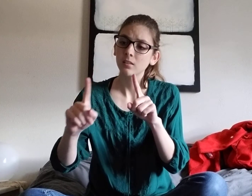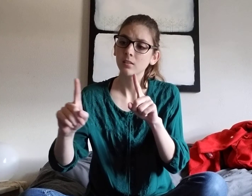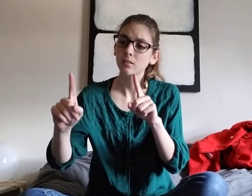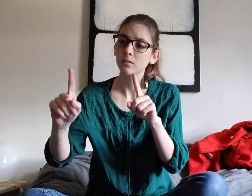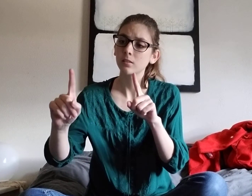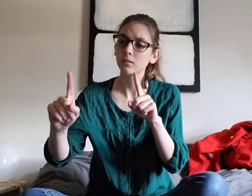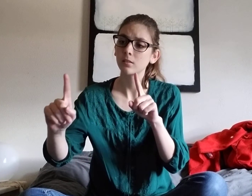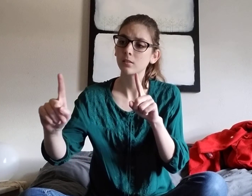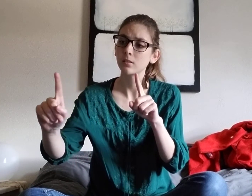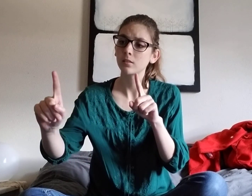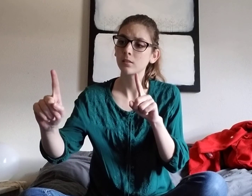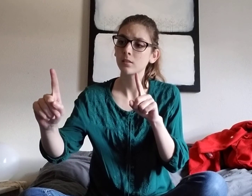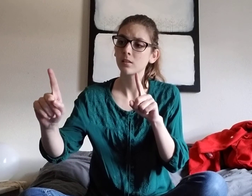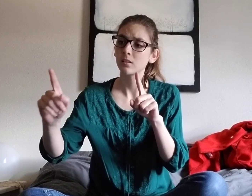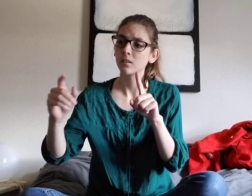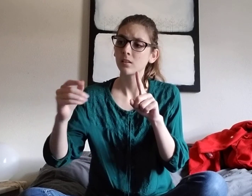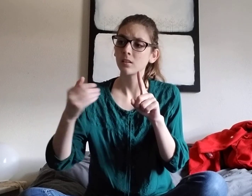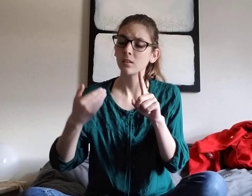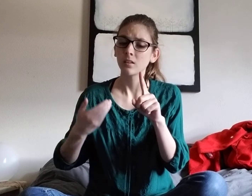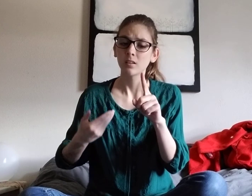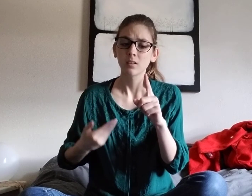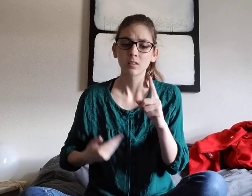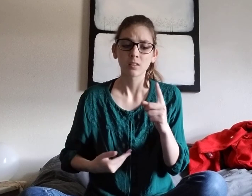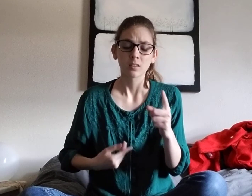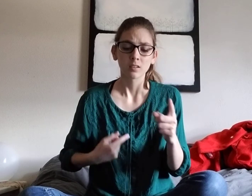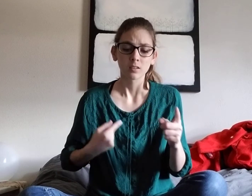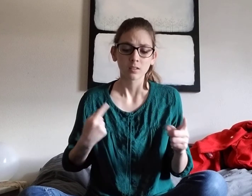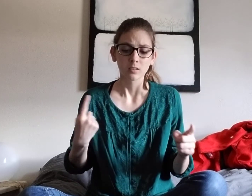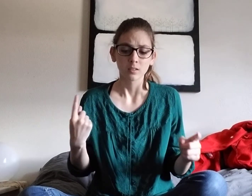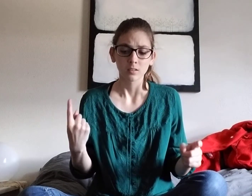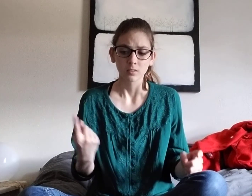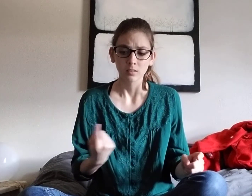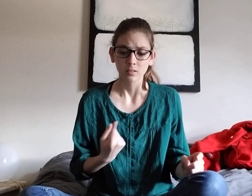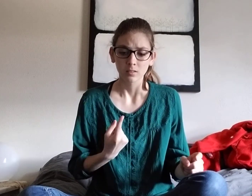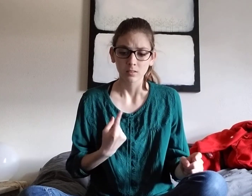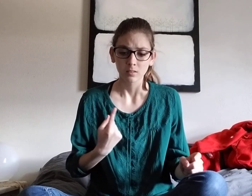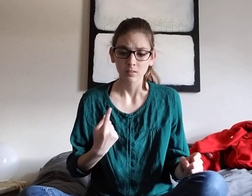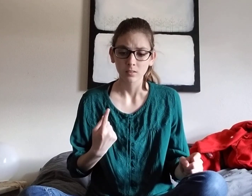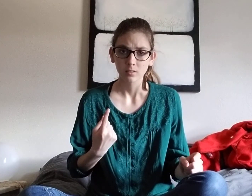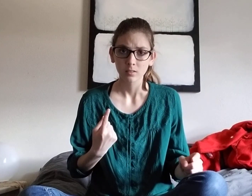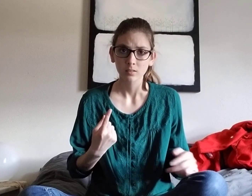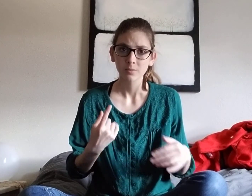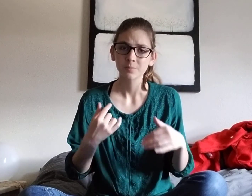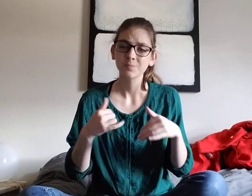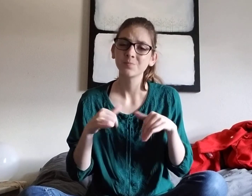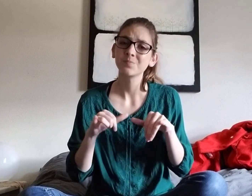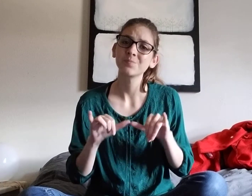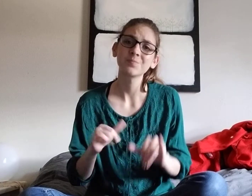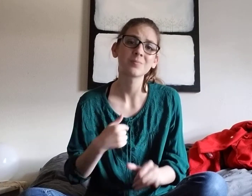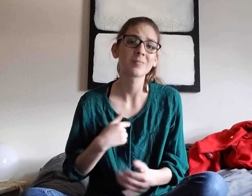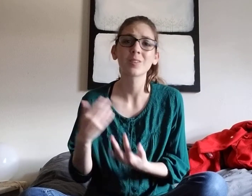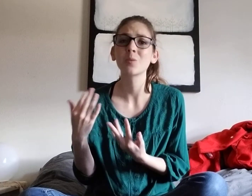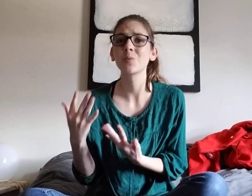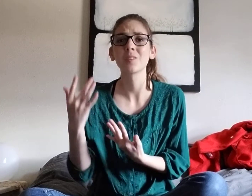drift away. I was left alone, still I waited